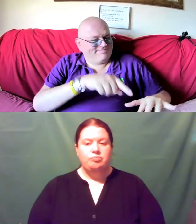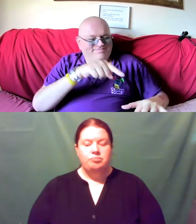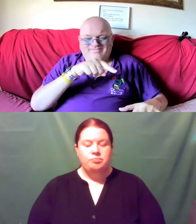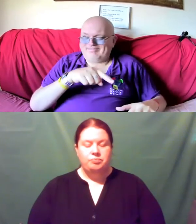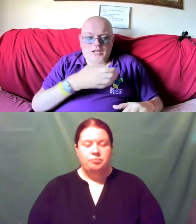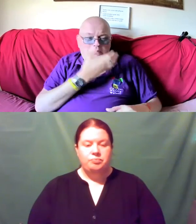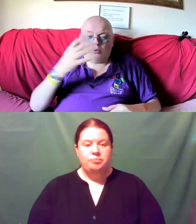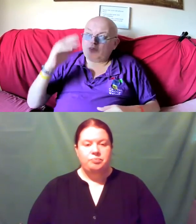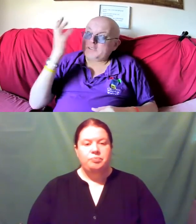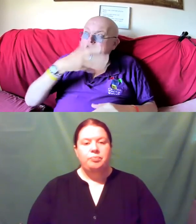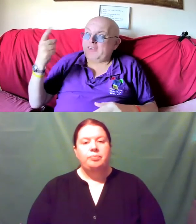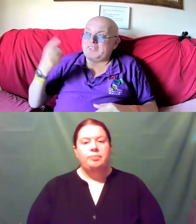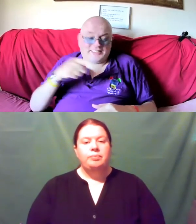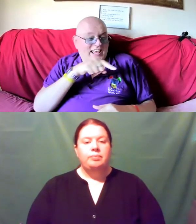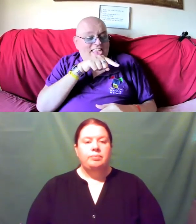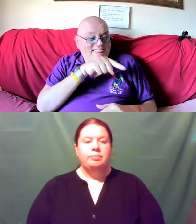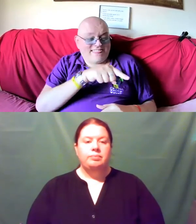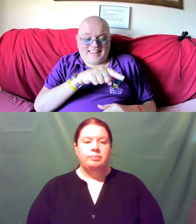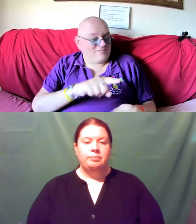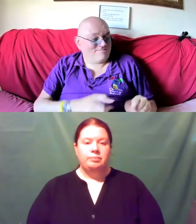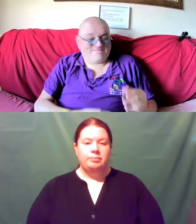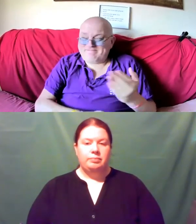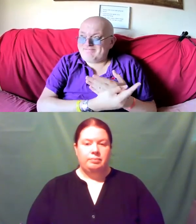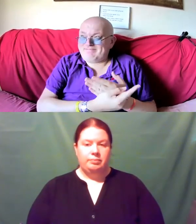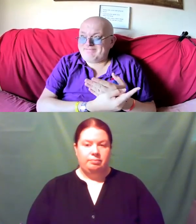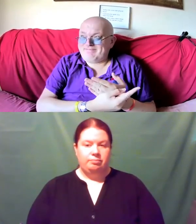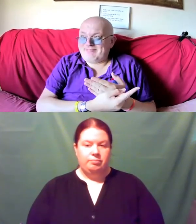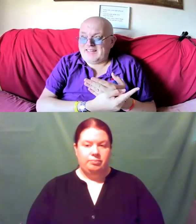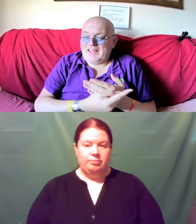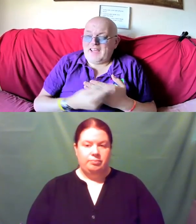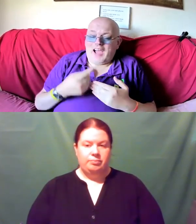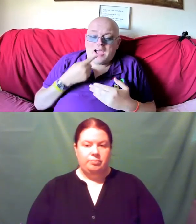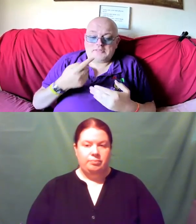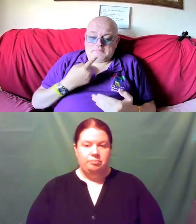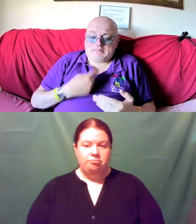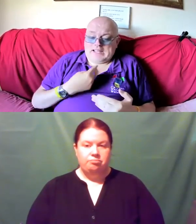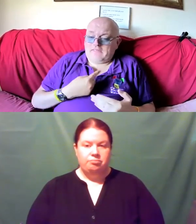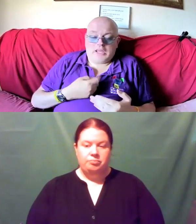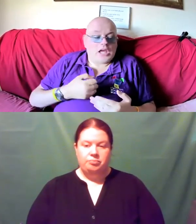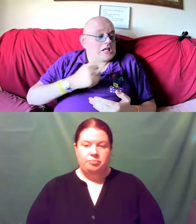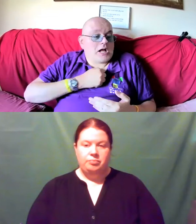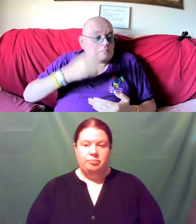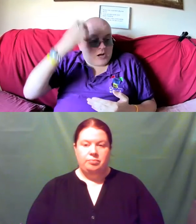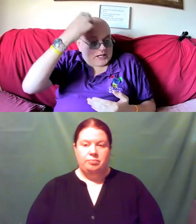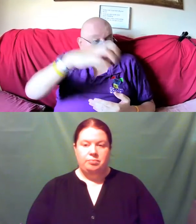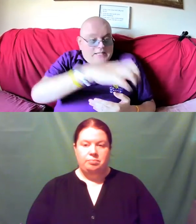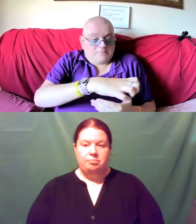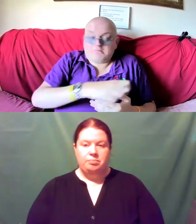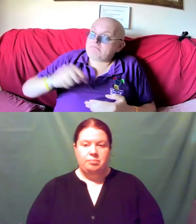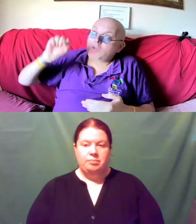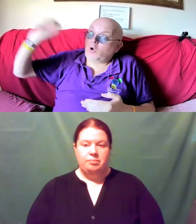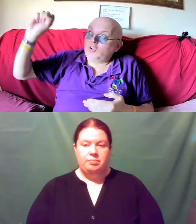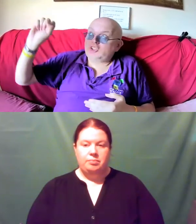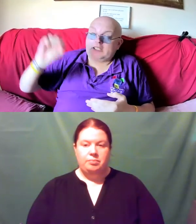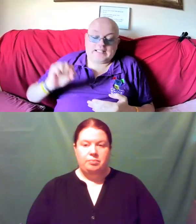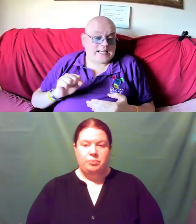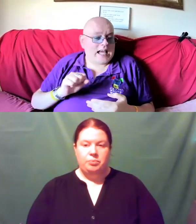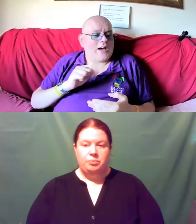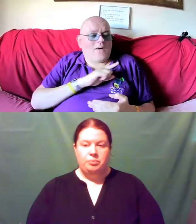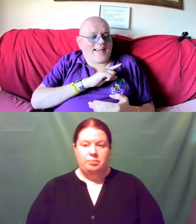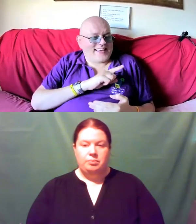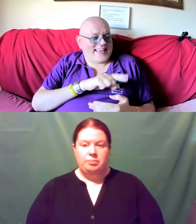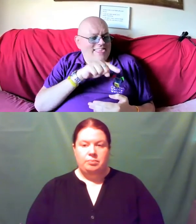Some folk may have heard me say before that this is not my kingdom I'm building, you know, because it wouldn't be so abundant